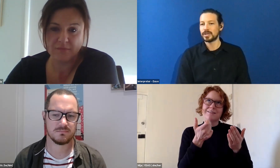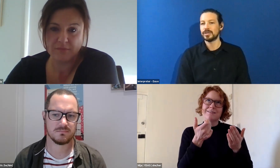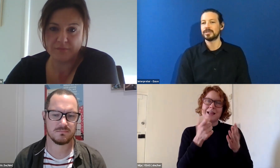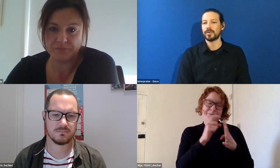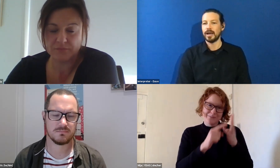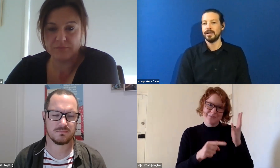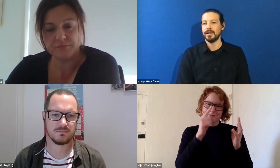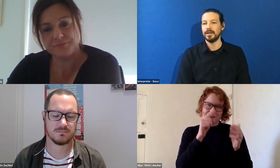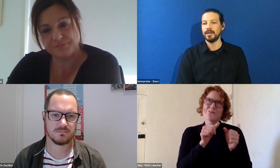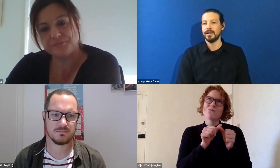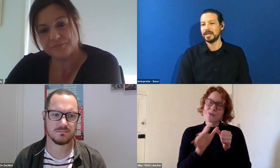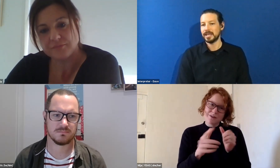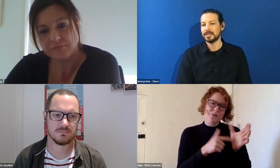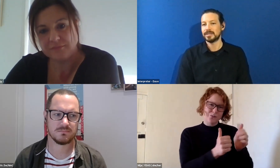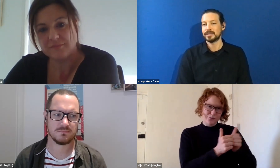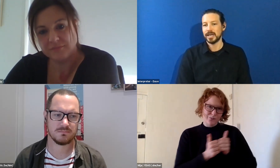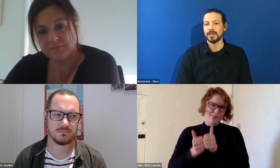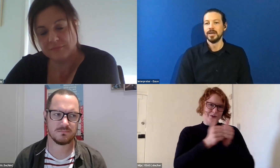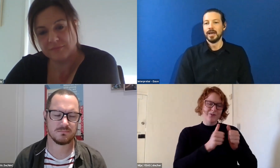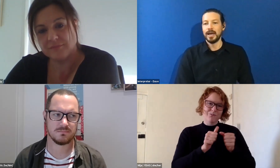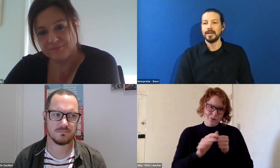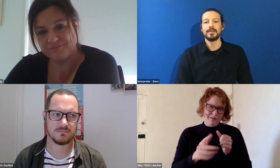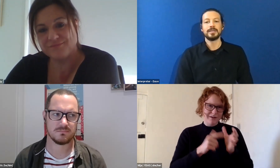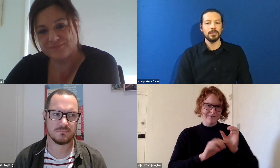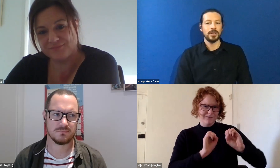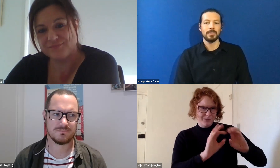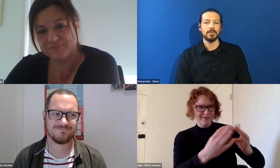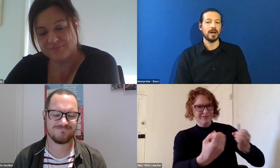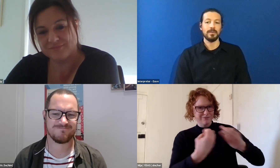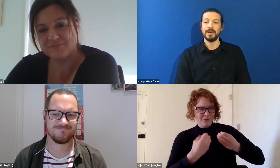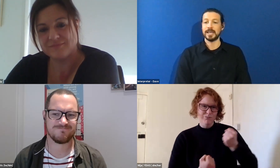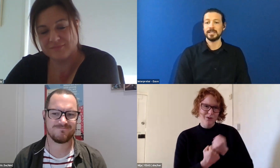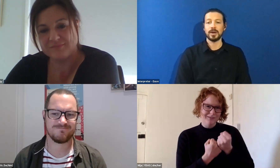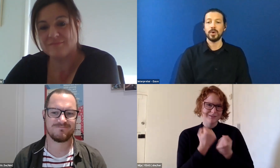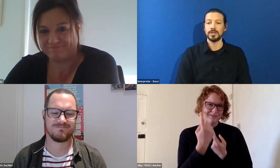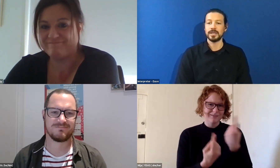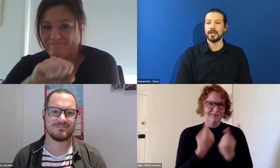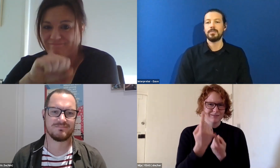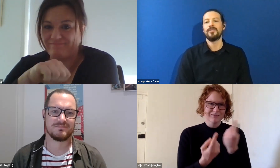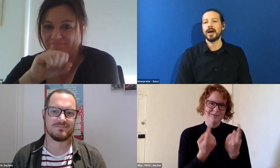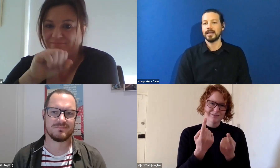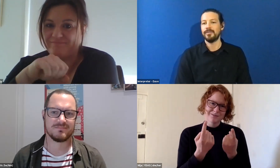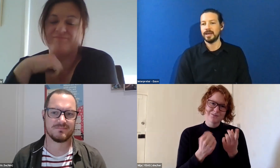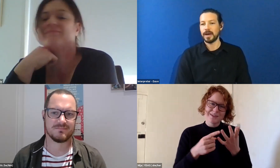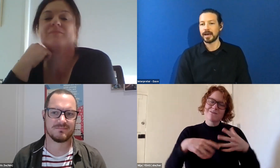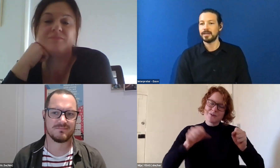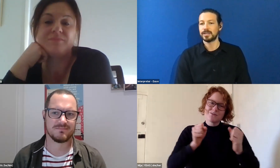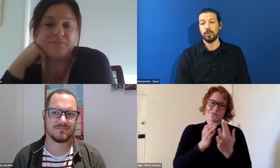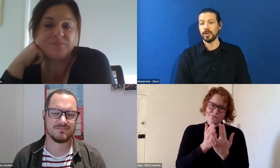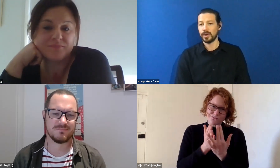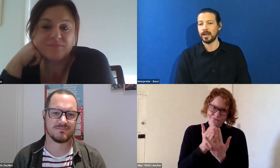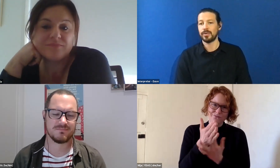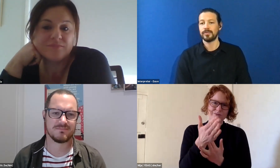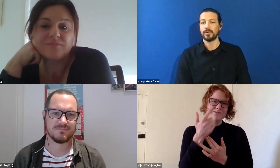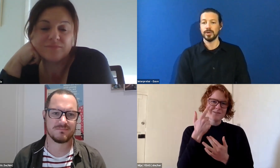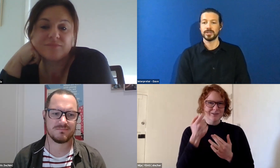mitigate and manage those variety of accessibility needs is challenging. And disabled young people are fantastic at working together and providing that feedback